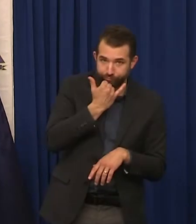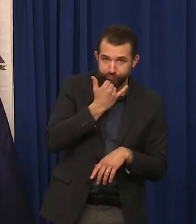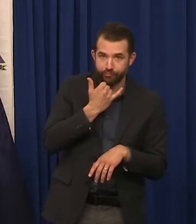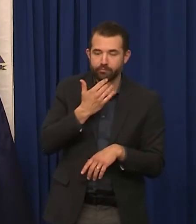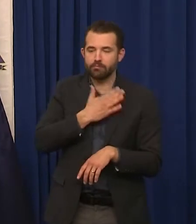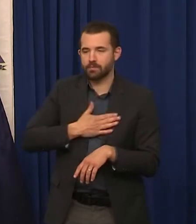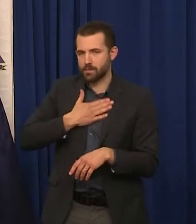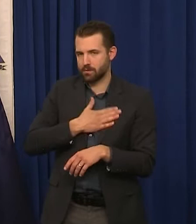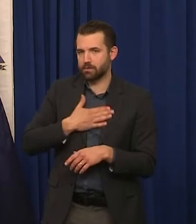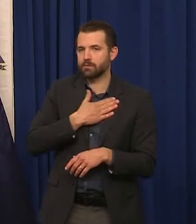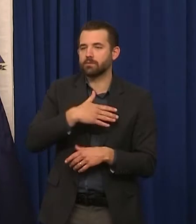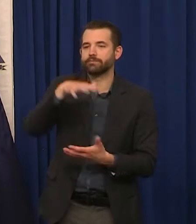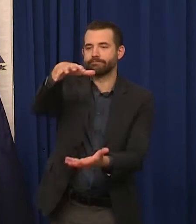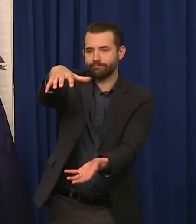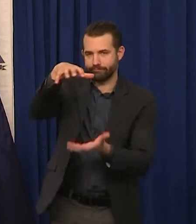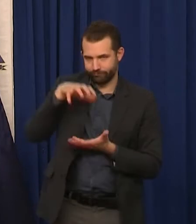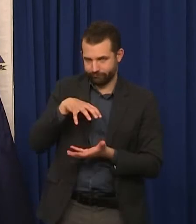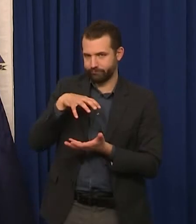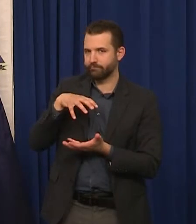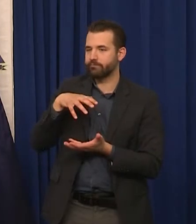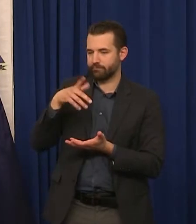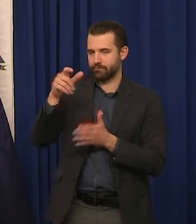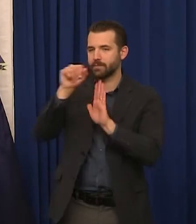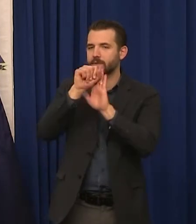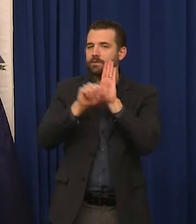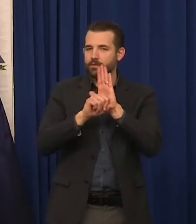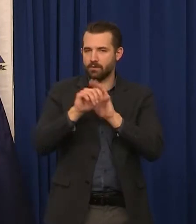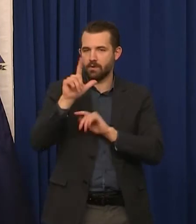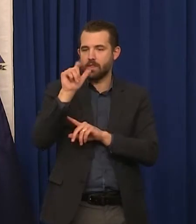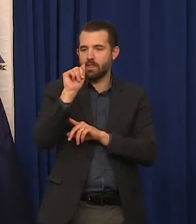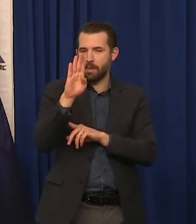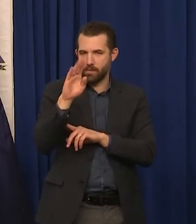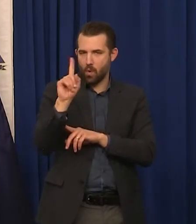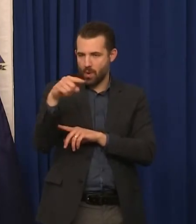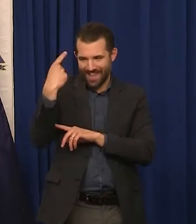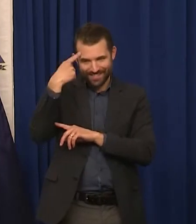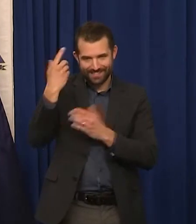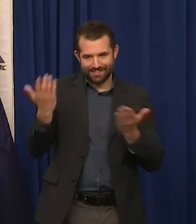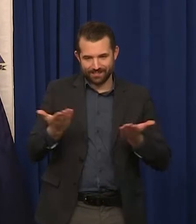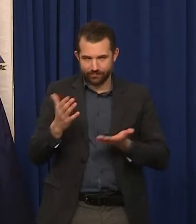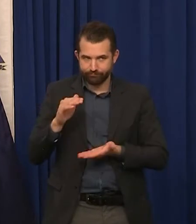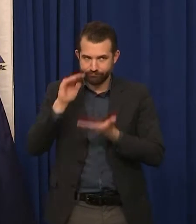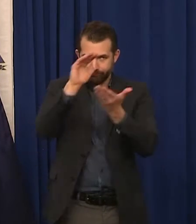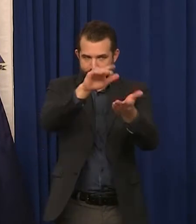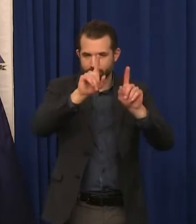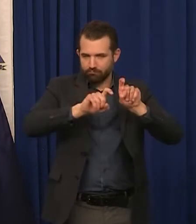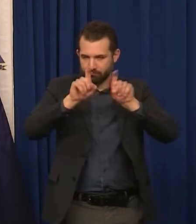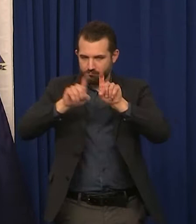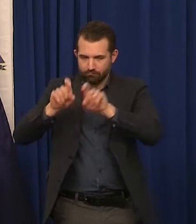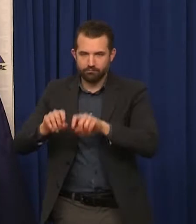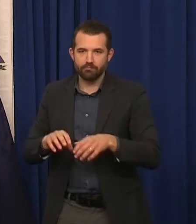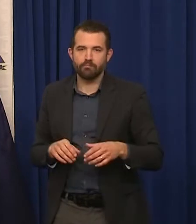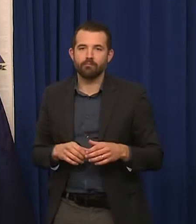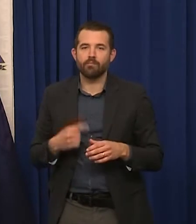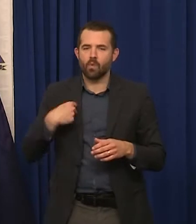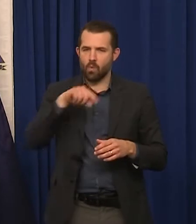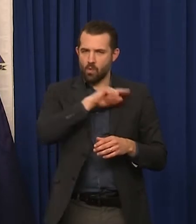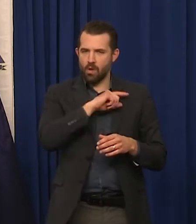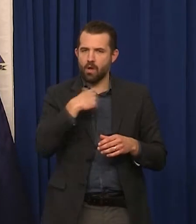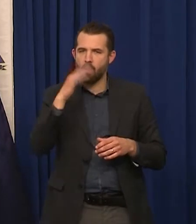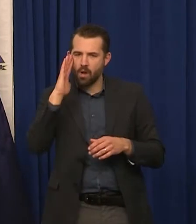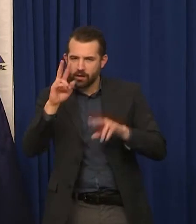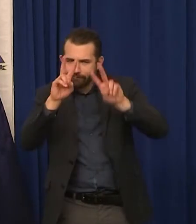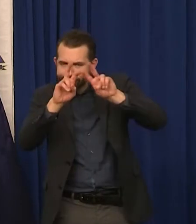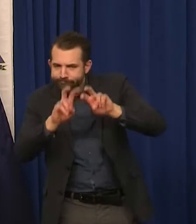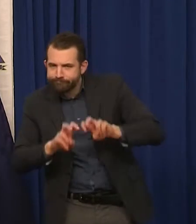of each and every one of the Abbott machines to send us a high number, a batch of their negative results, so